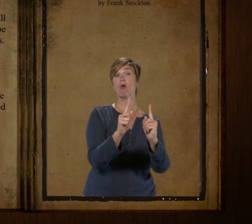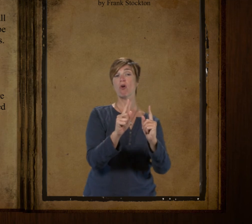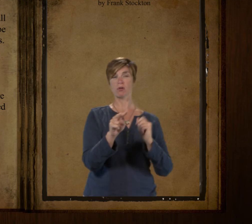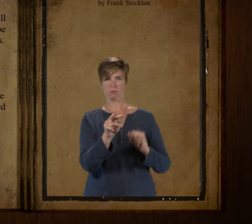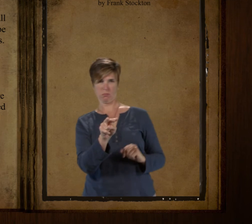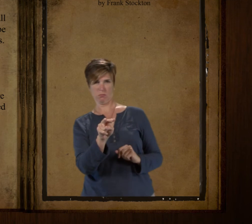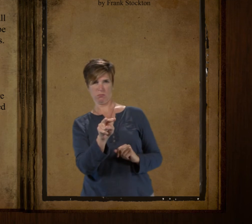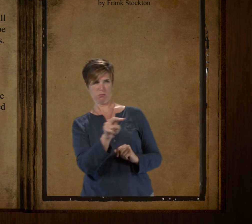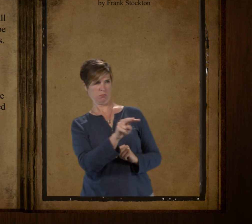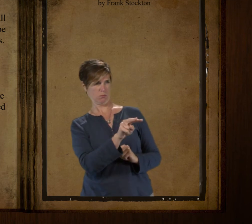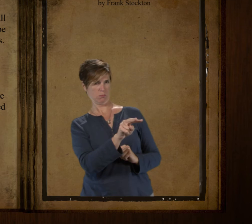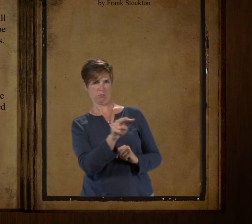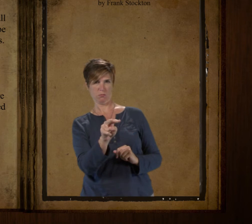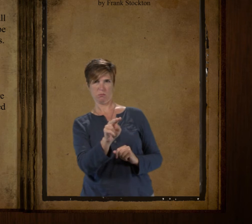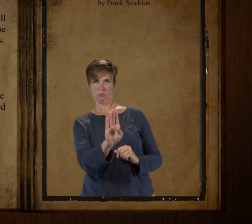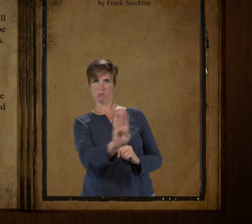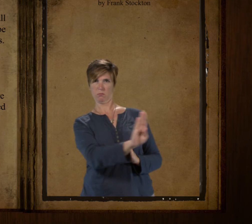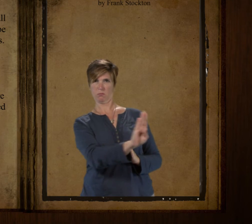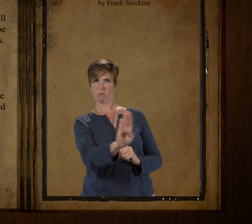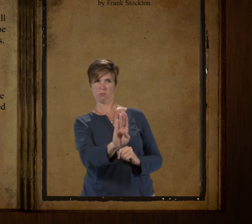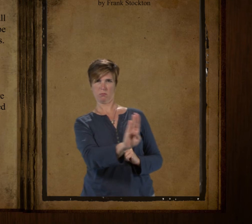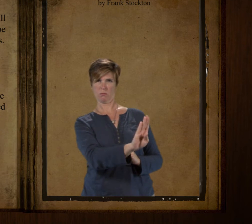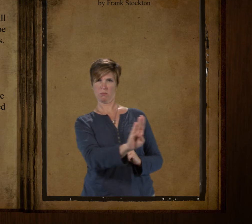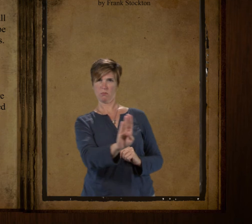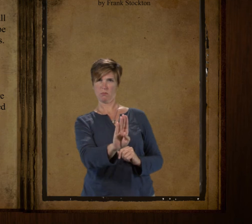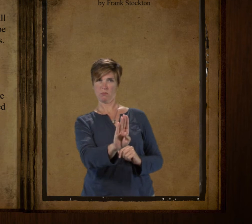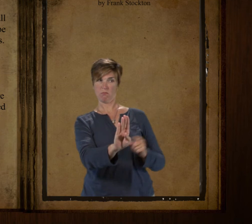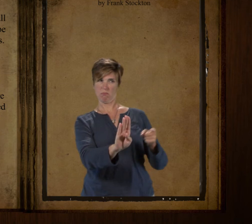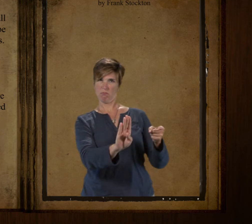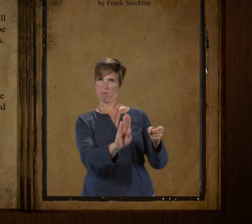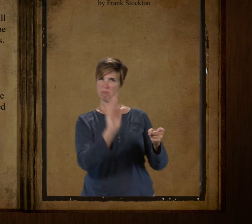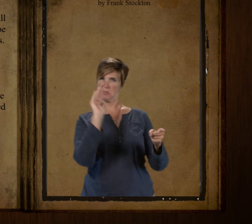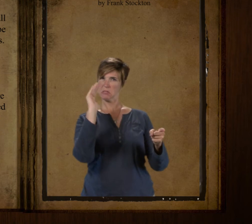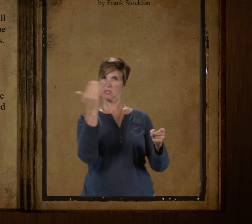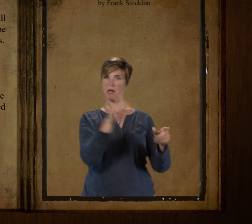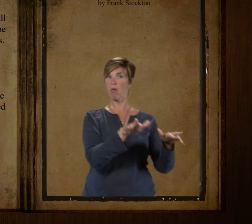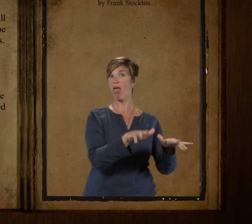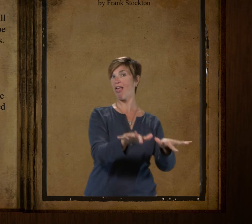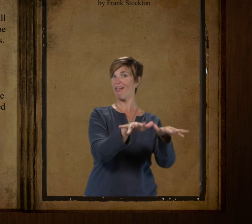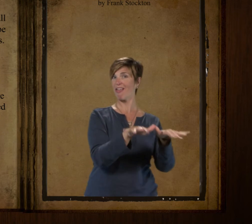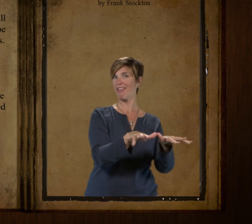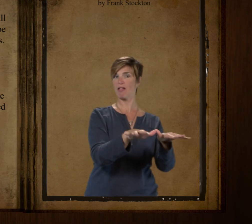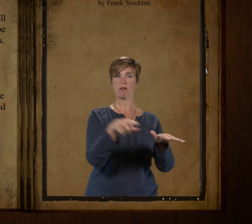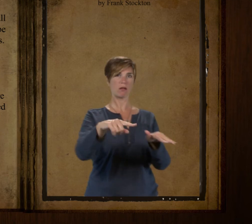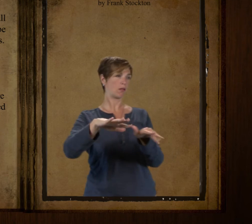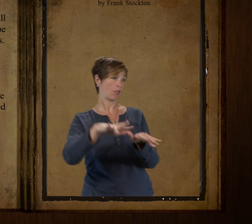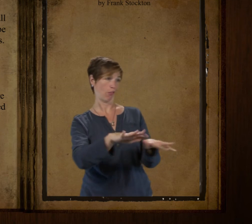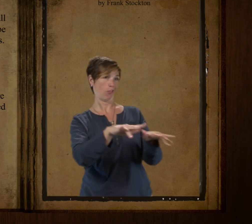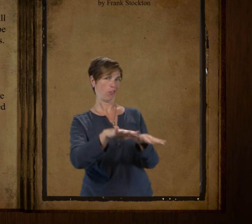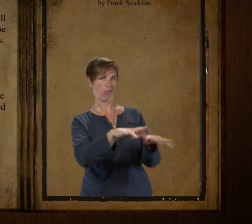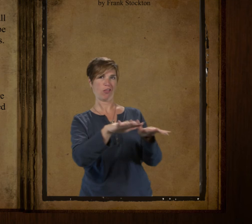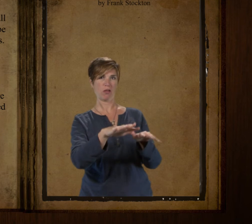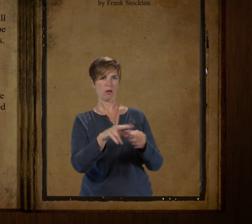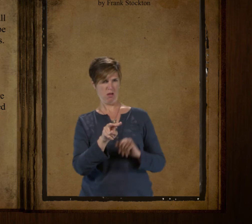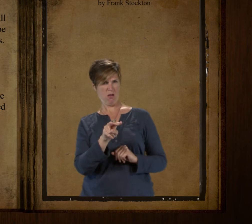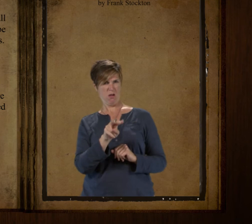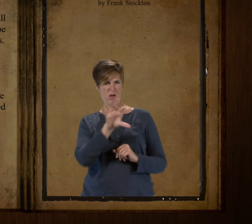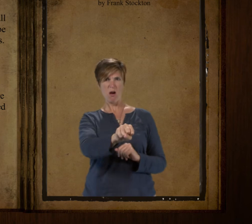lover. And sometimes she thought these glances were perceived and even